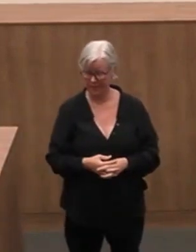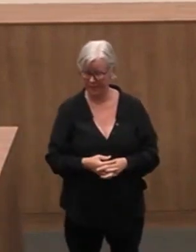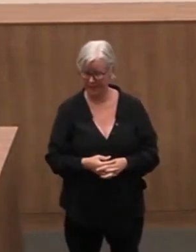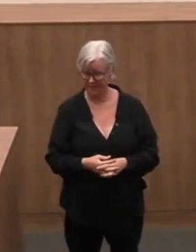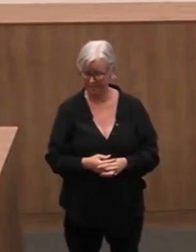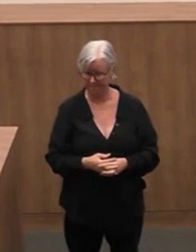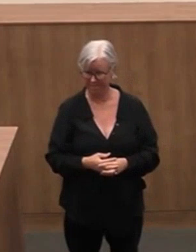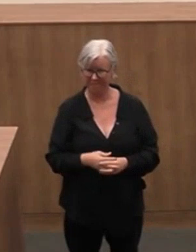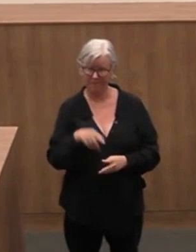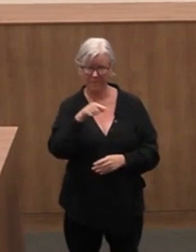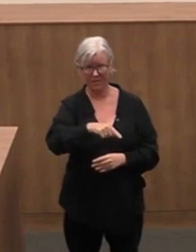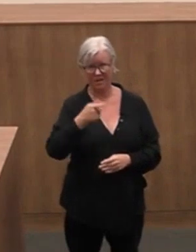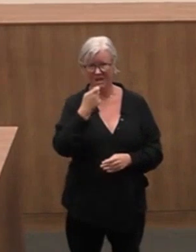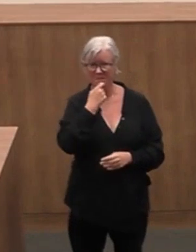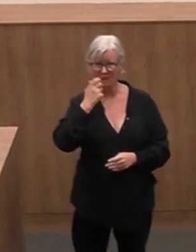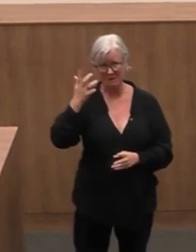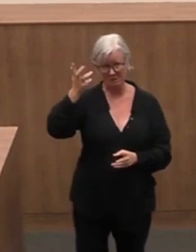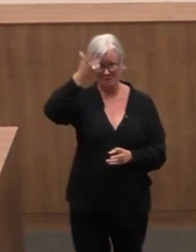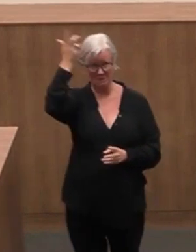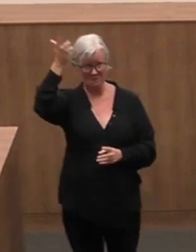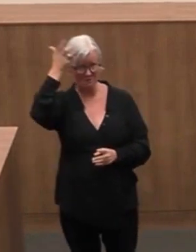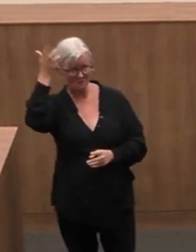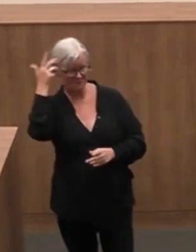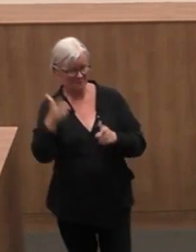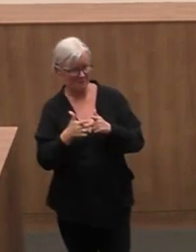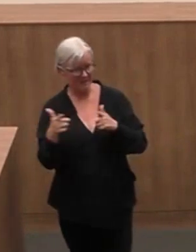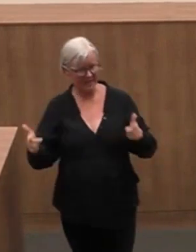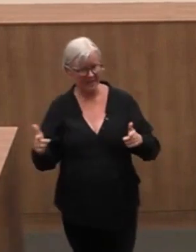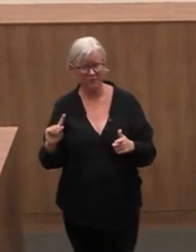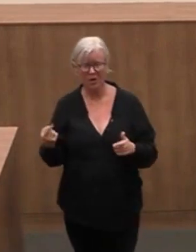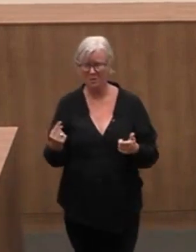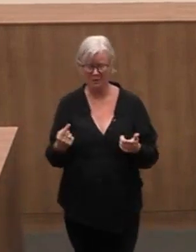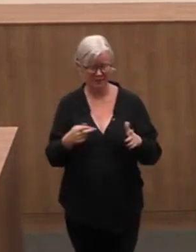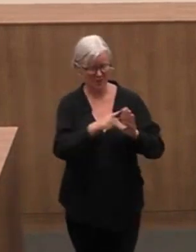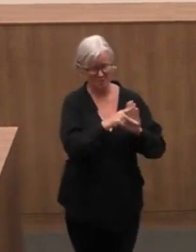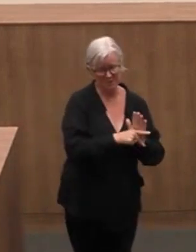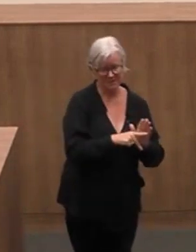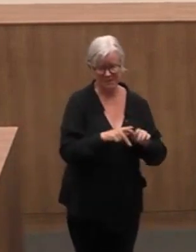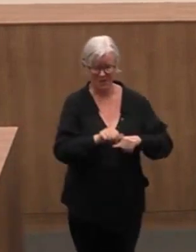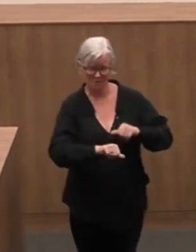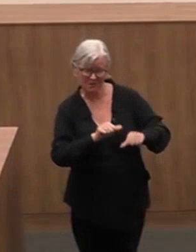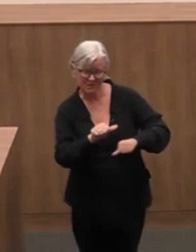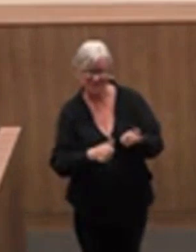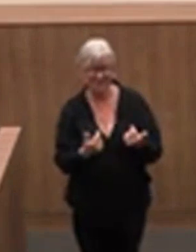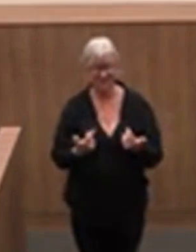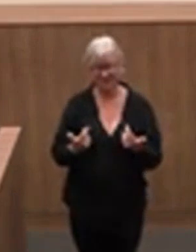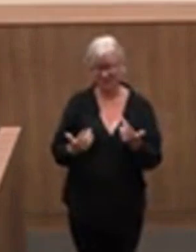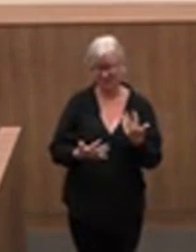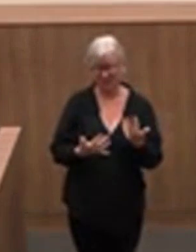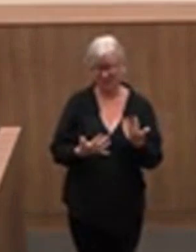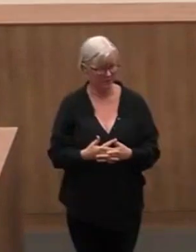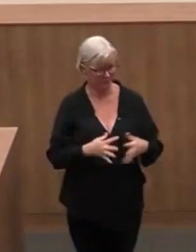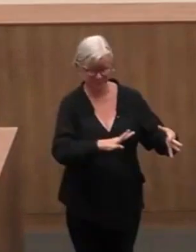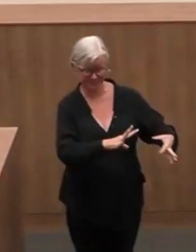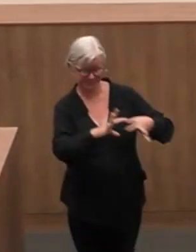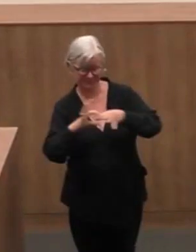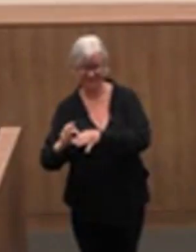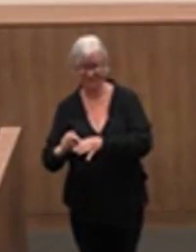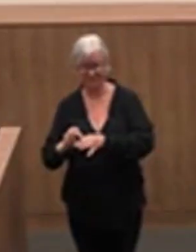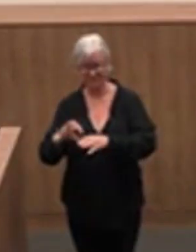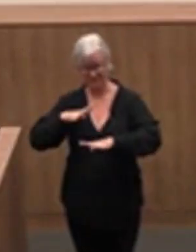very lofty things that guide us, and then we think about the kinds of policies, processes, procedures that we need to